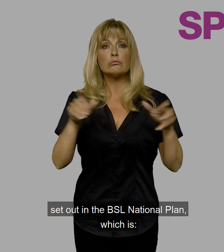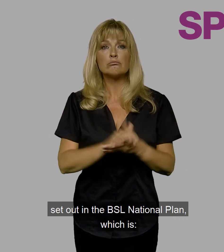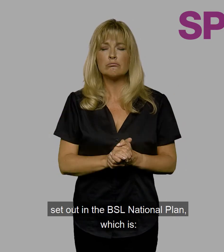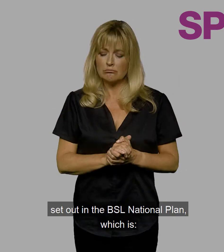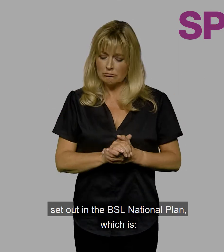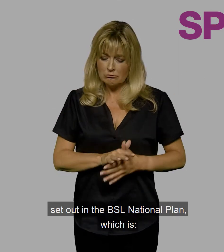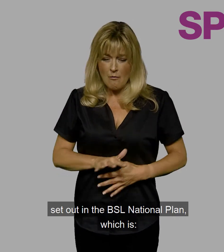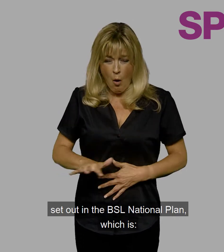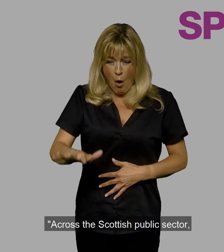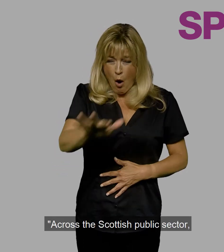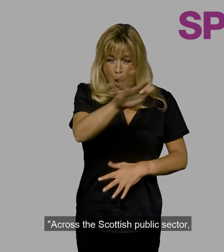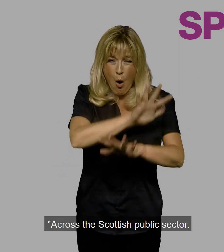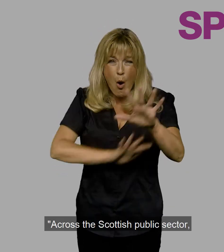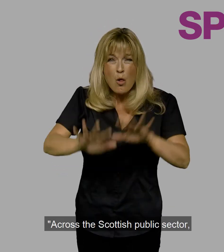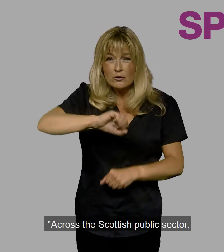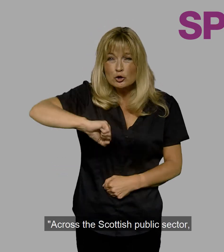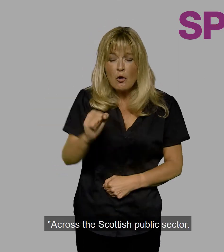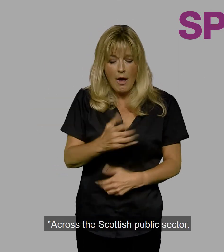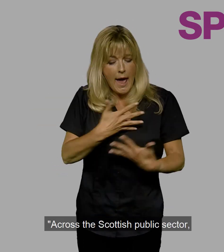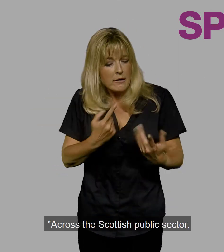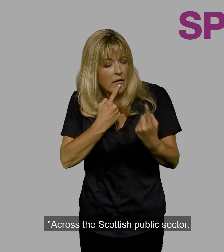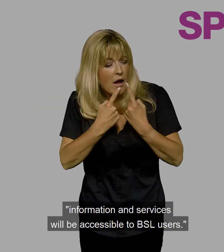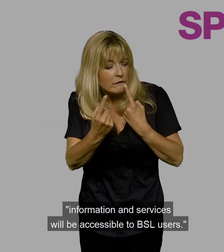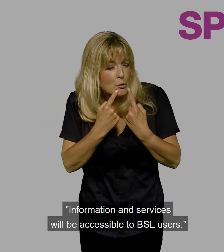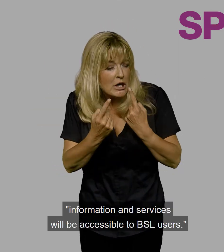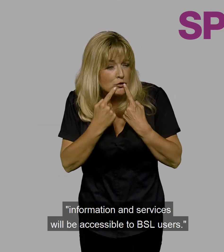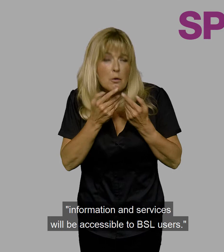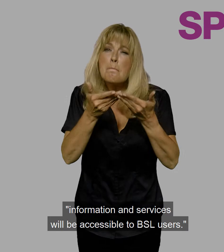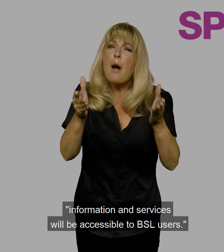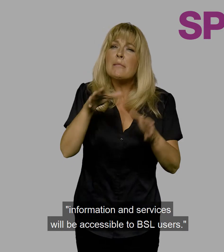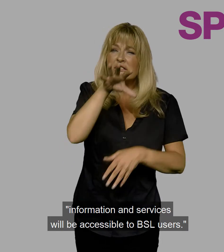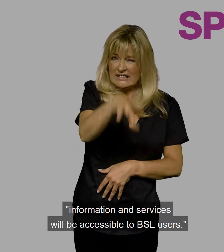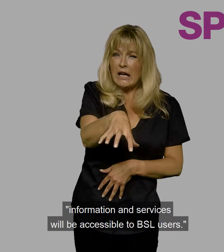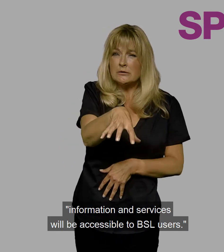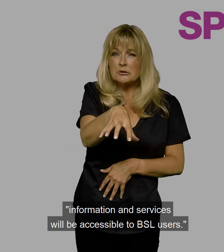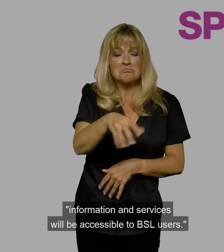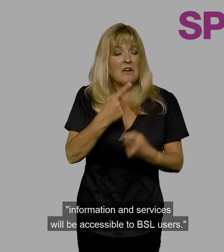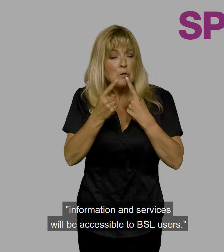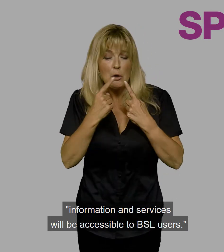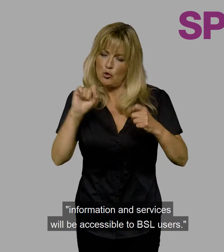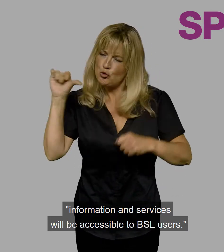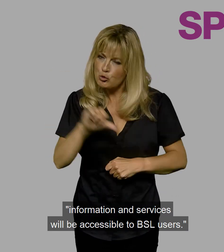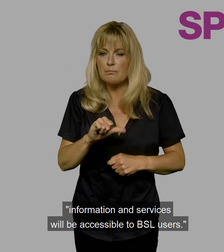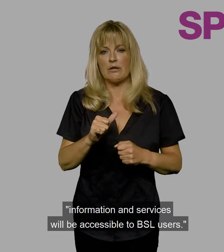Plan, which is, across the Scottish public sector, information and services will be accessible to BSL